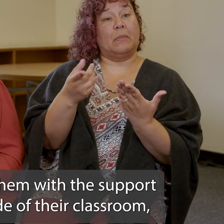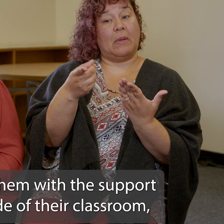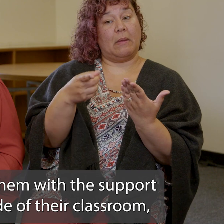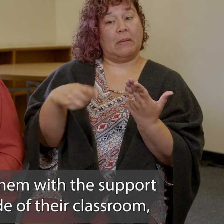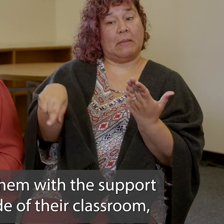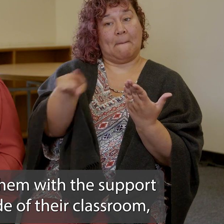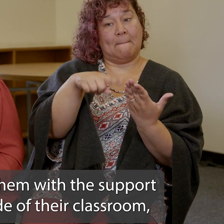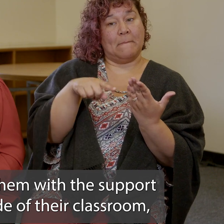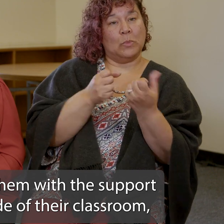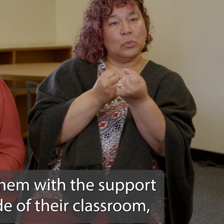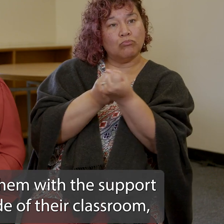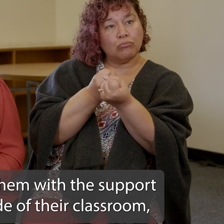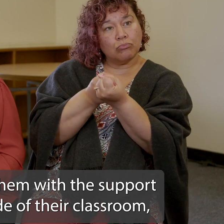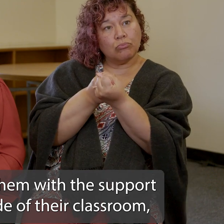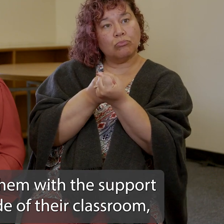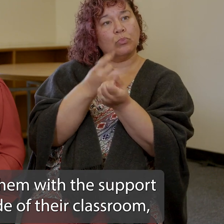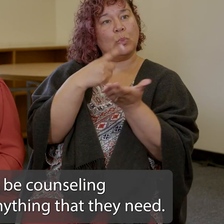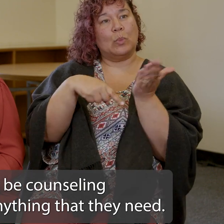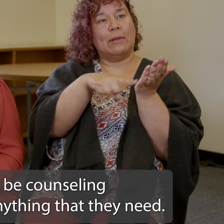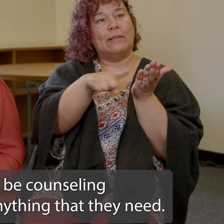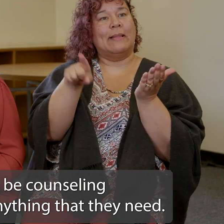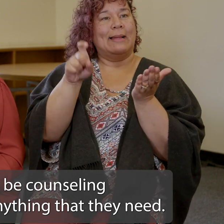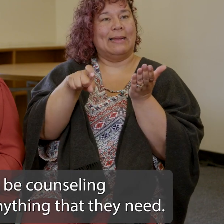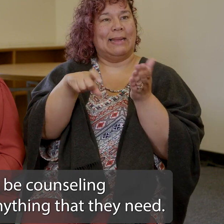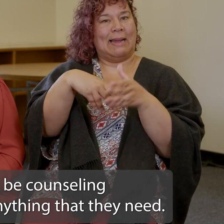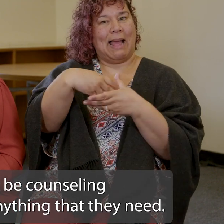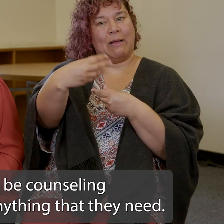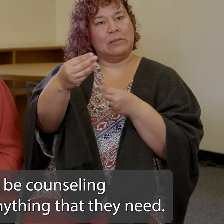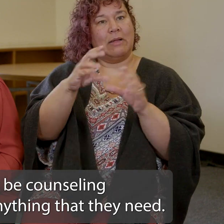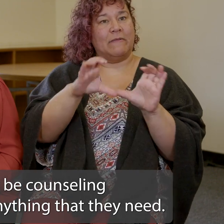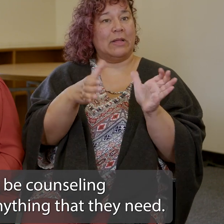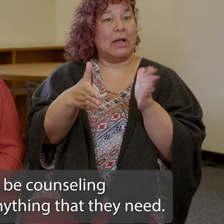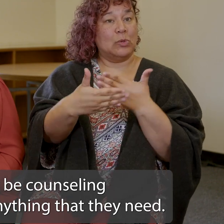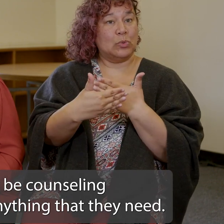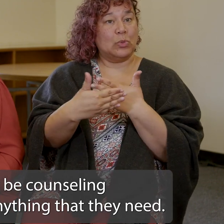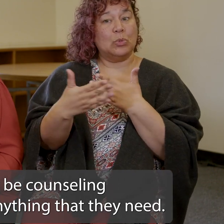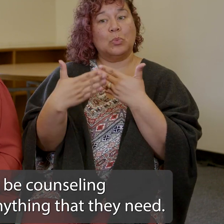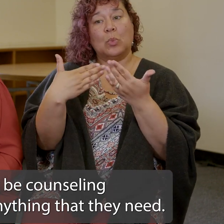outside of their classroom whether it be counseling, related services,